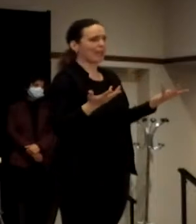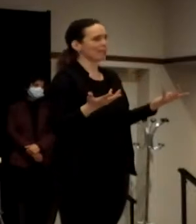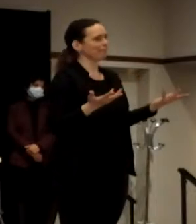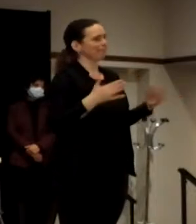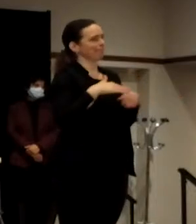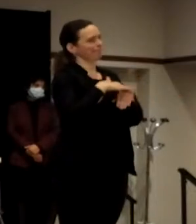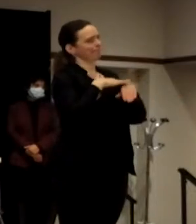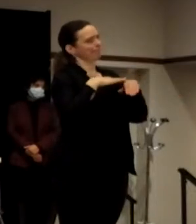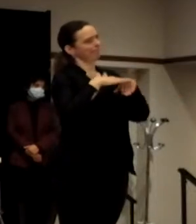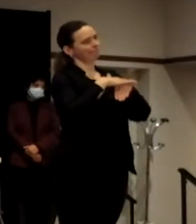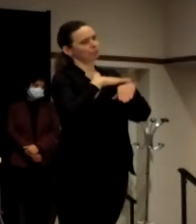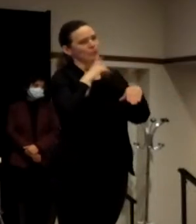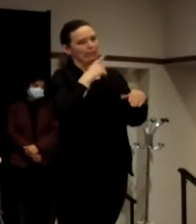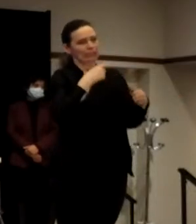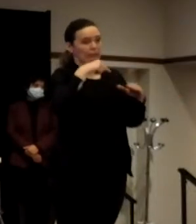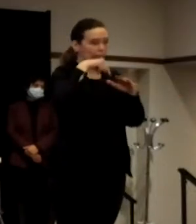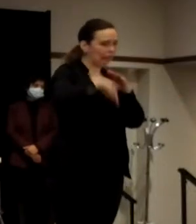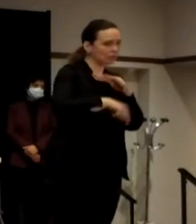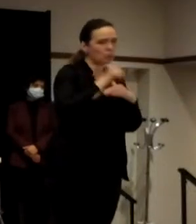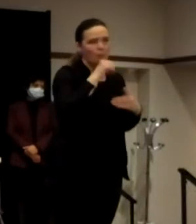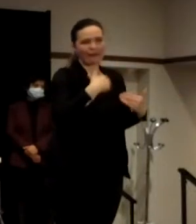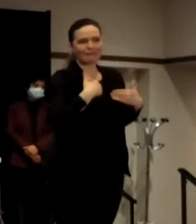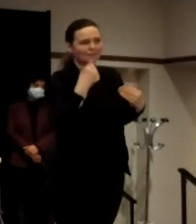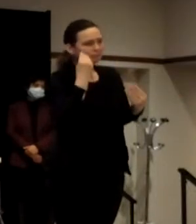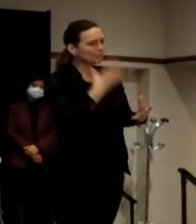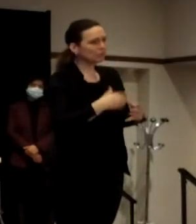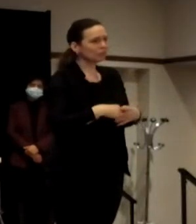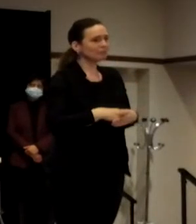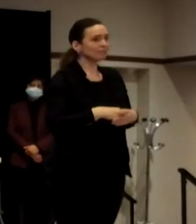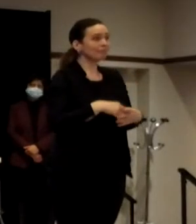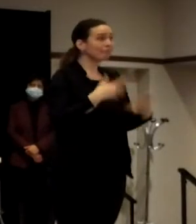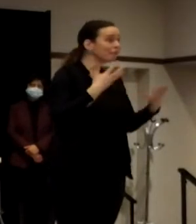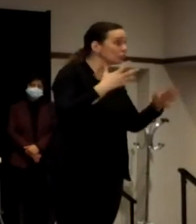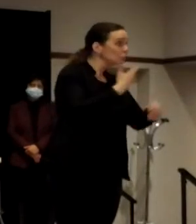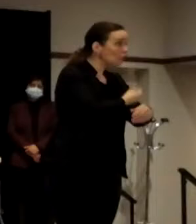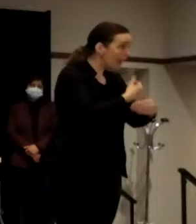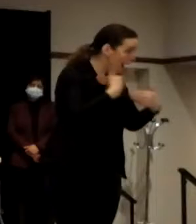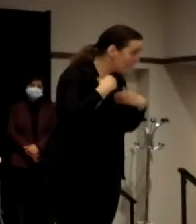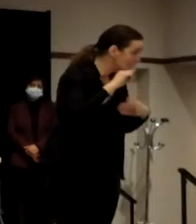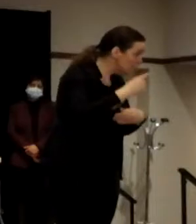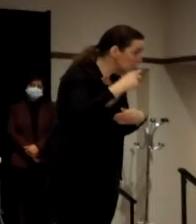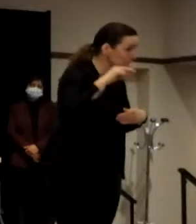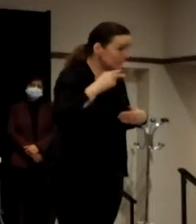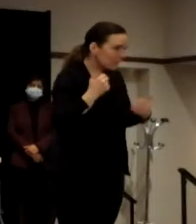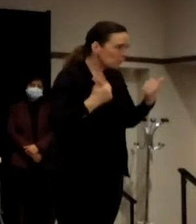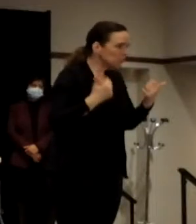the data point, know if they received a first shot and they didn't receive a second shot, or